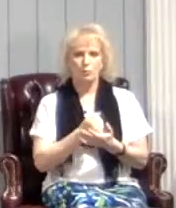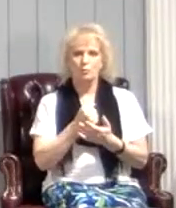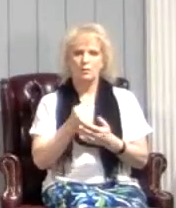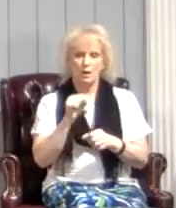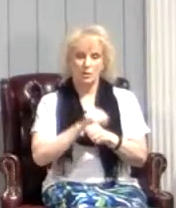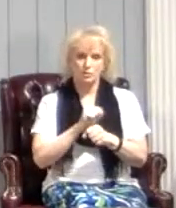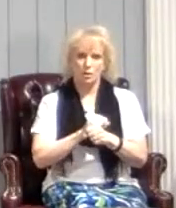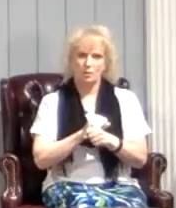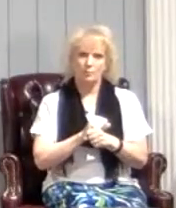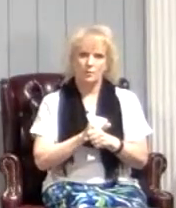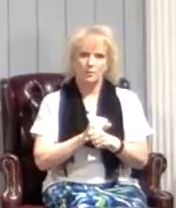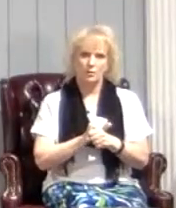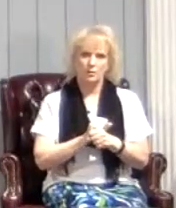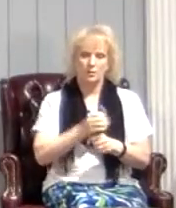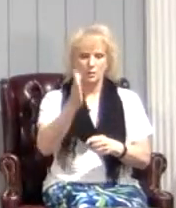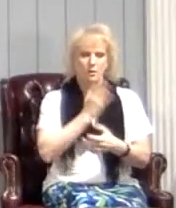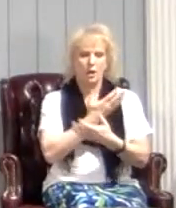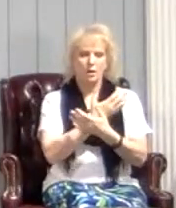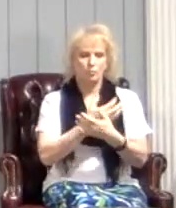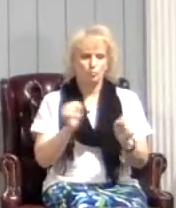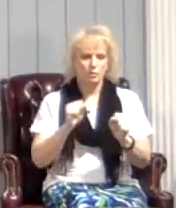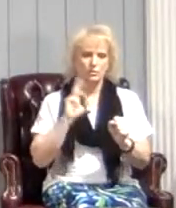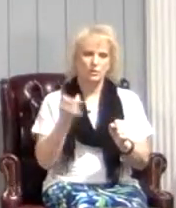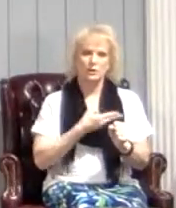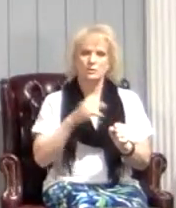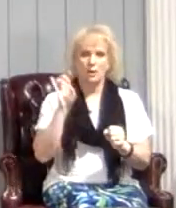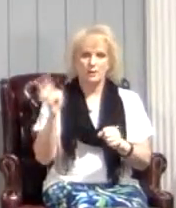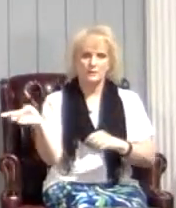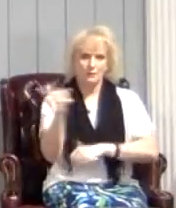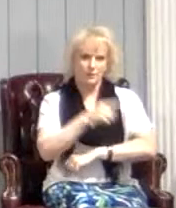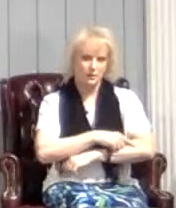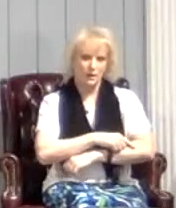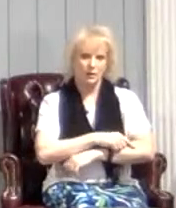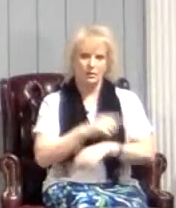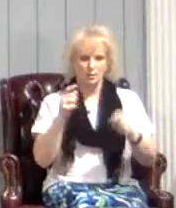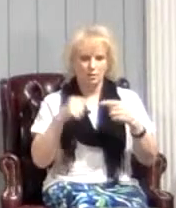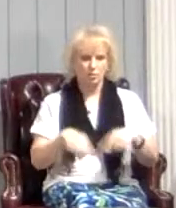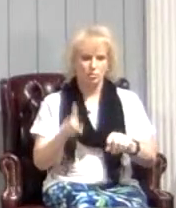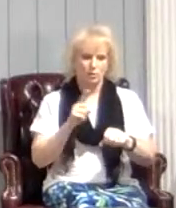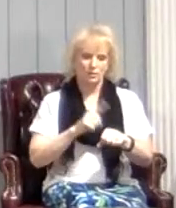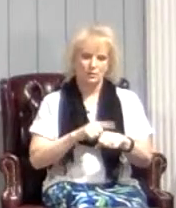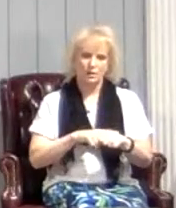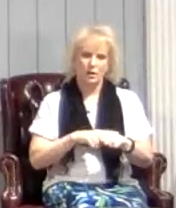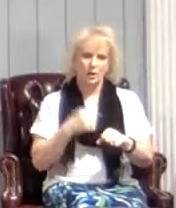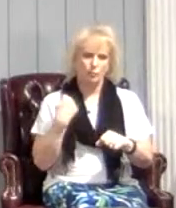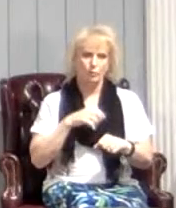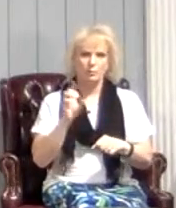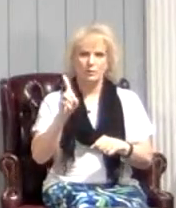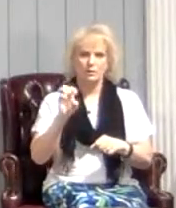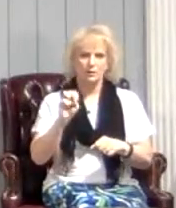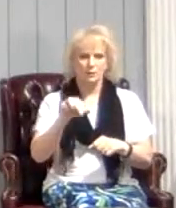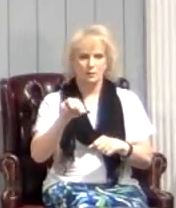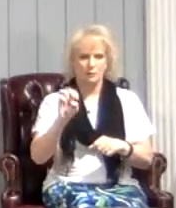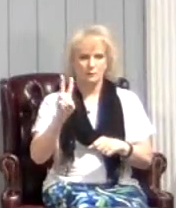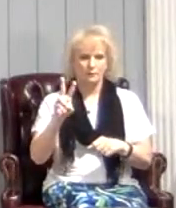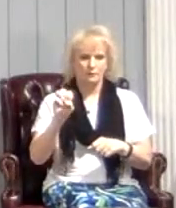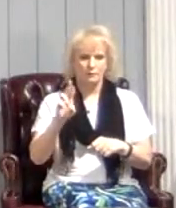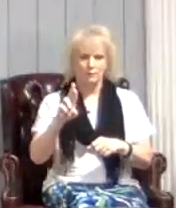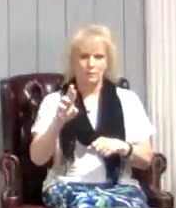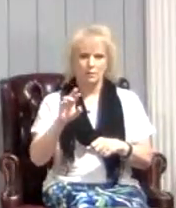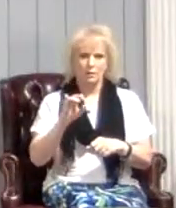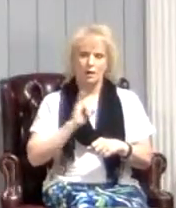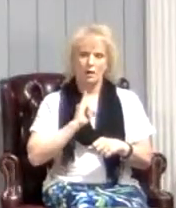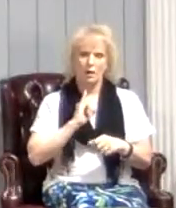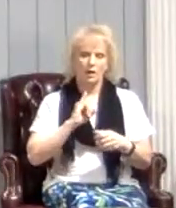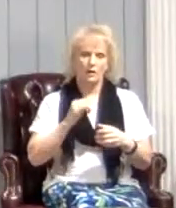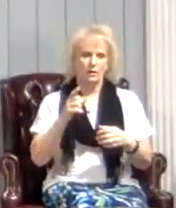day. He came during the time when we were in Denver. I got up all under conviction. I needed to